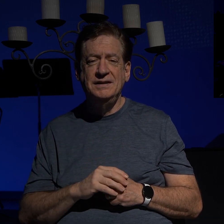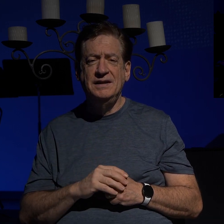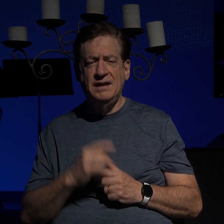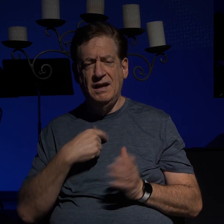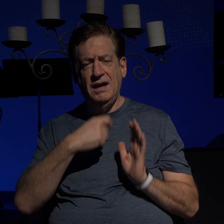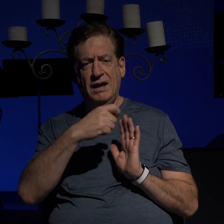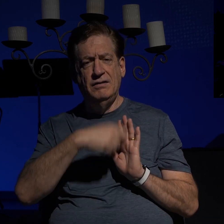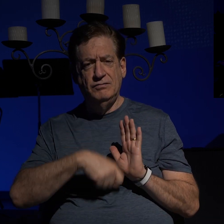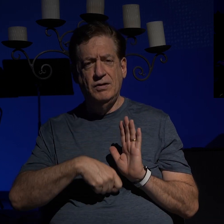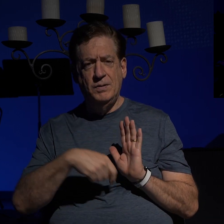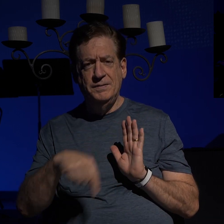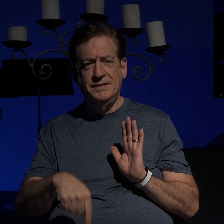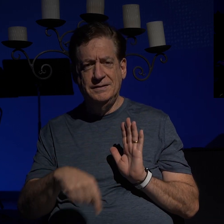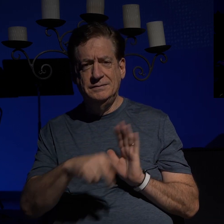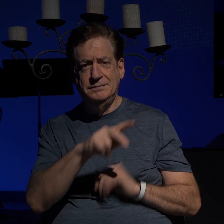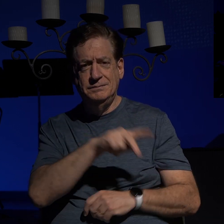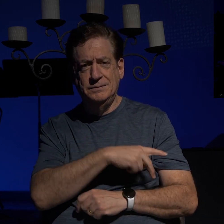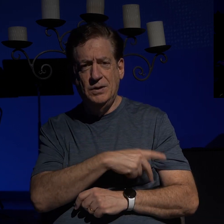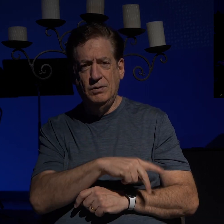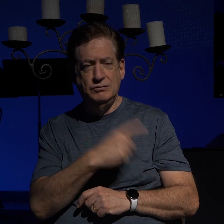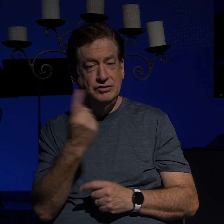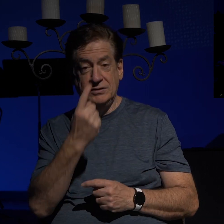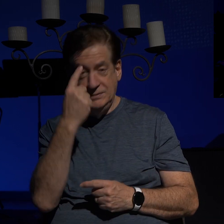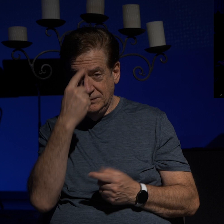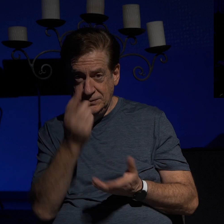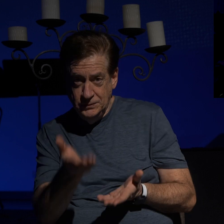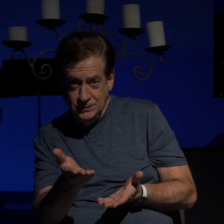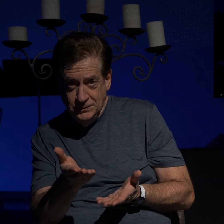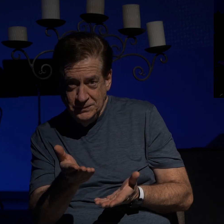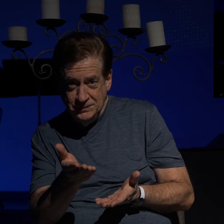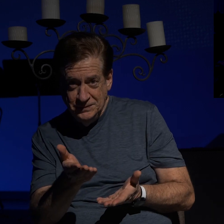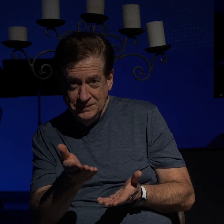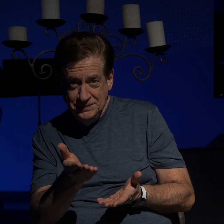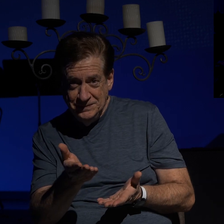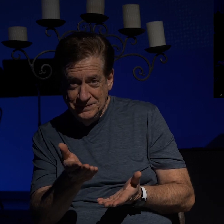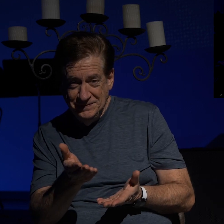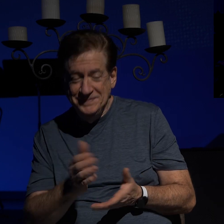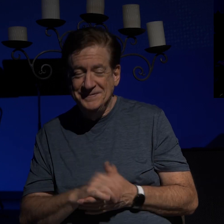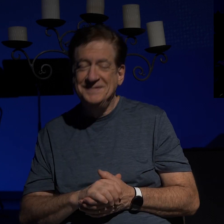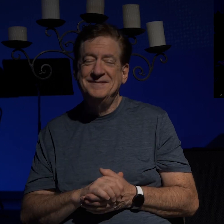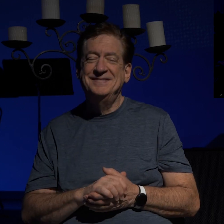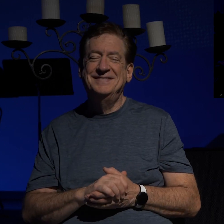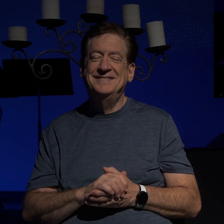I wrote this poem just for you.